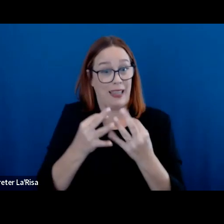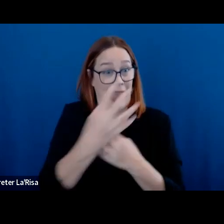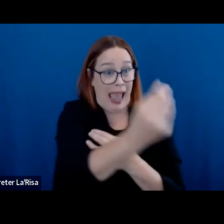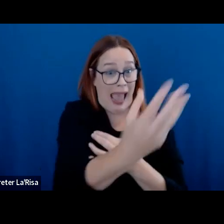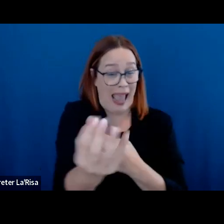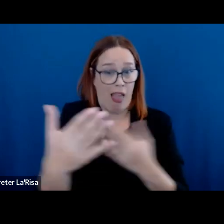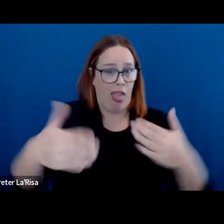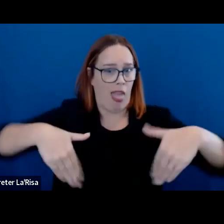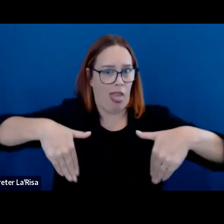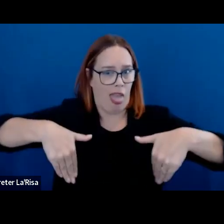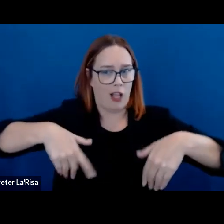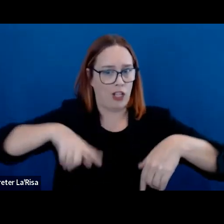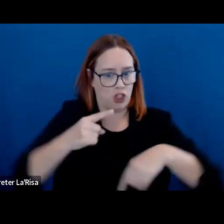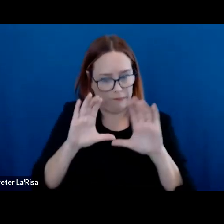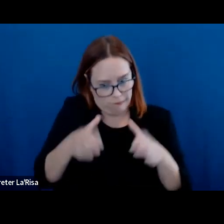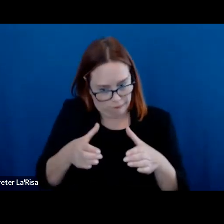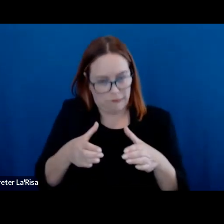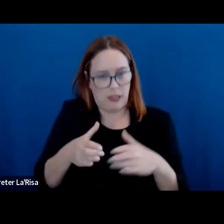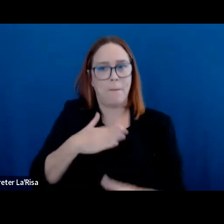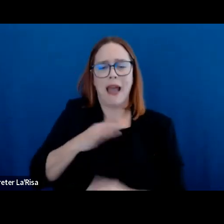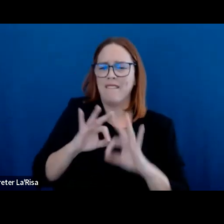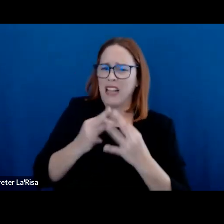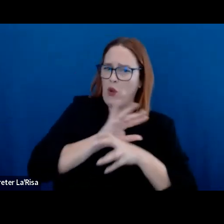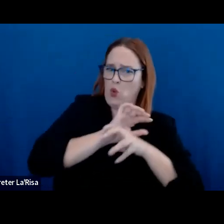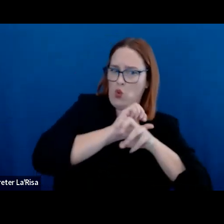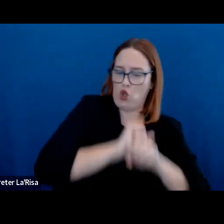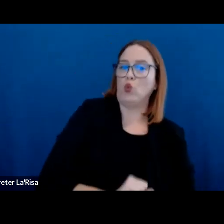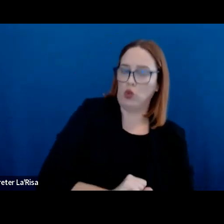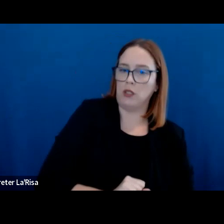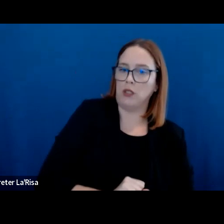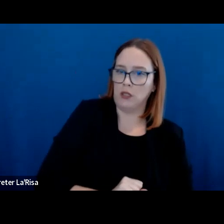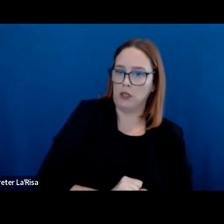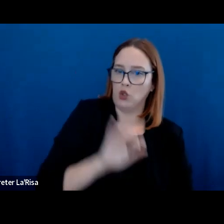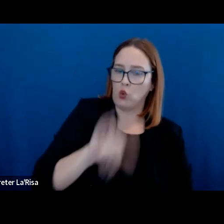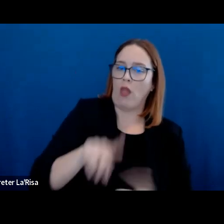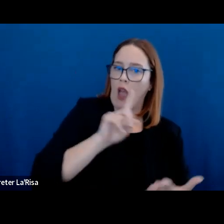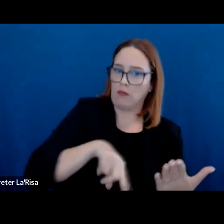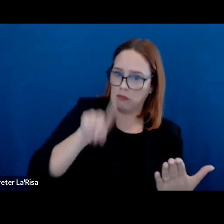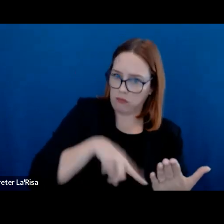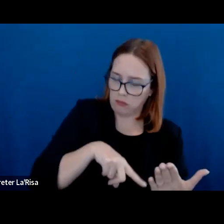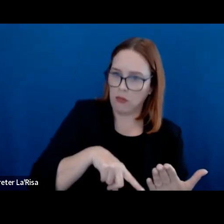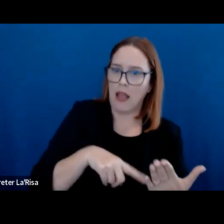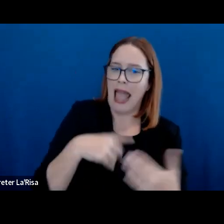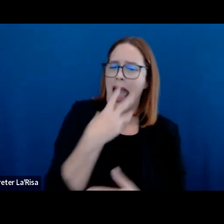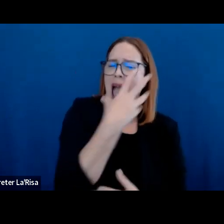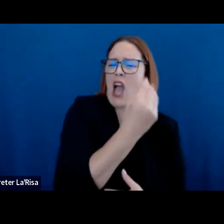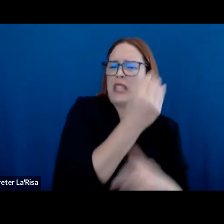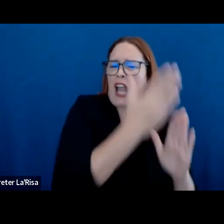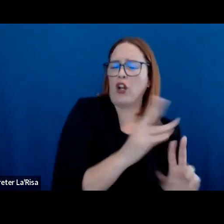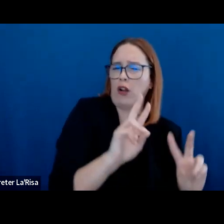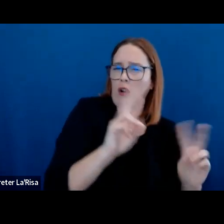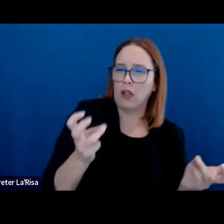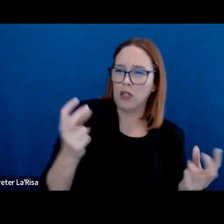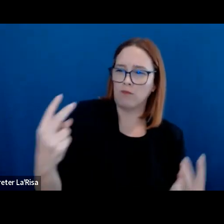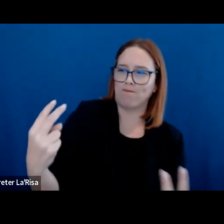My family was used to that experience of being an outsider, but